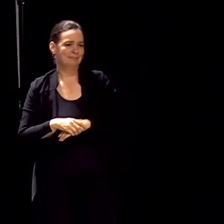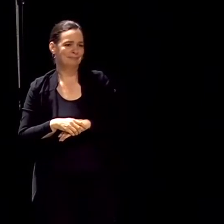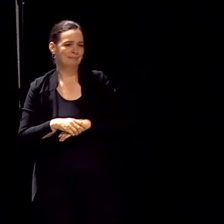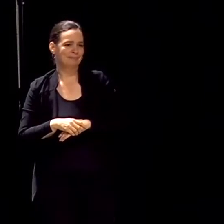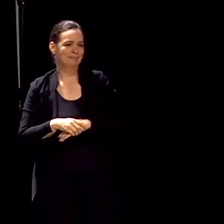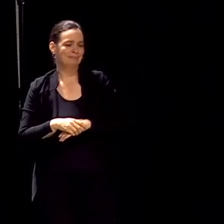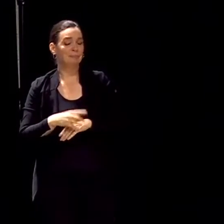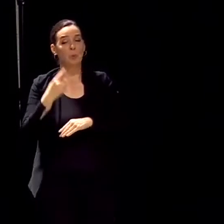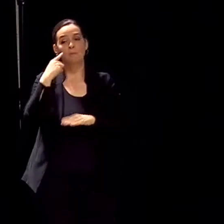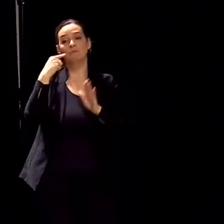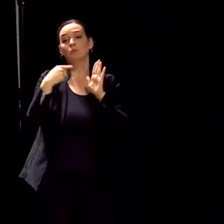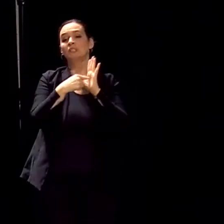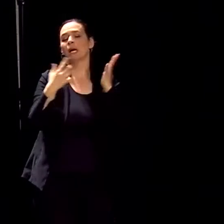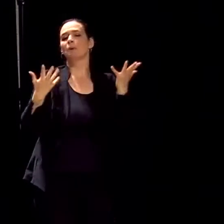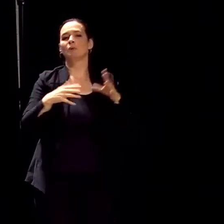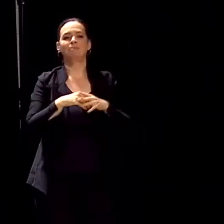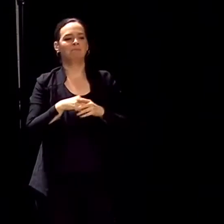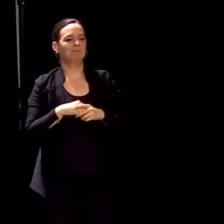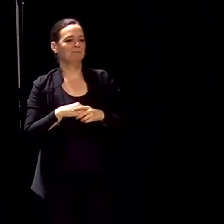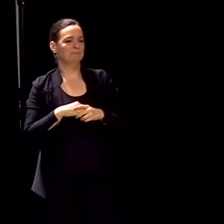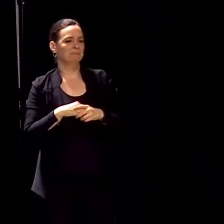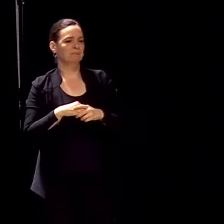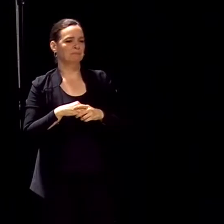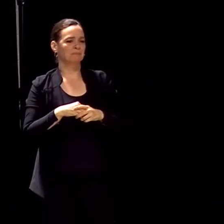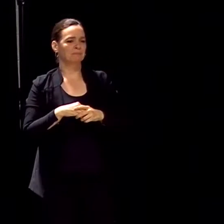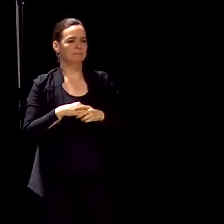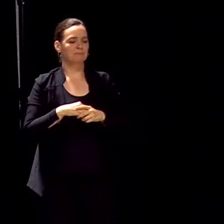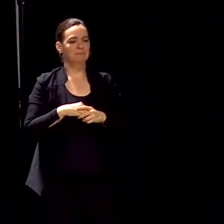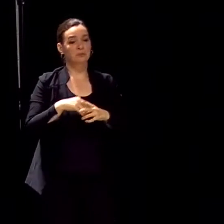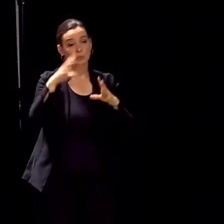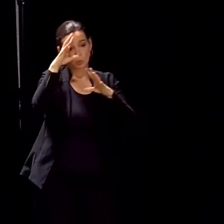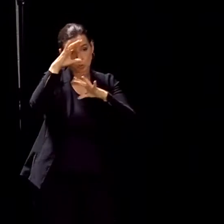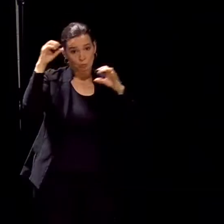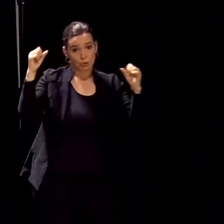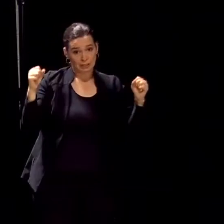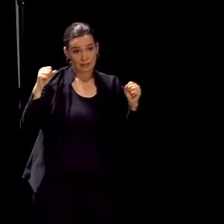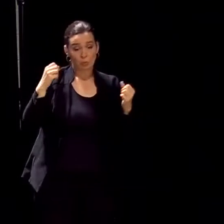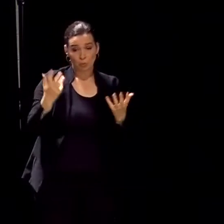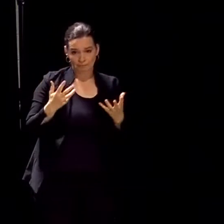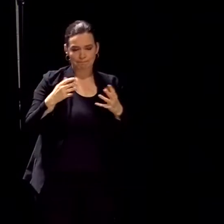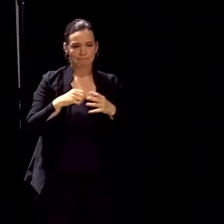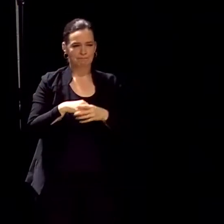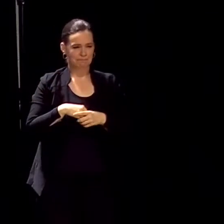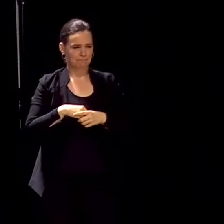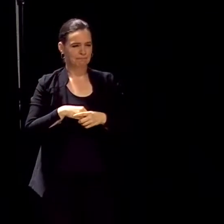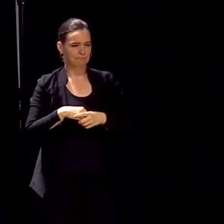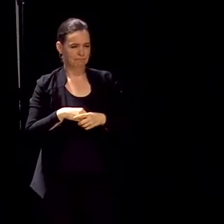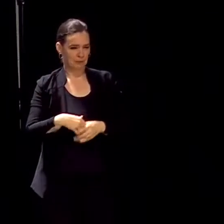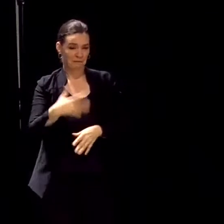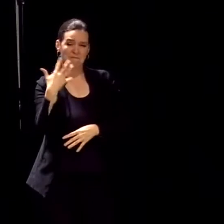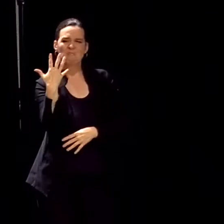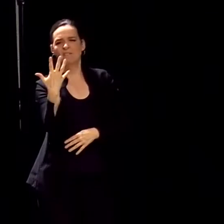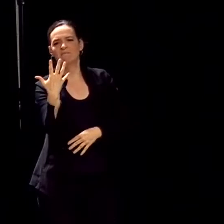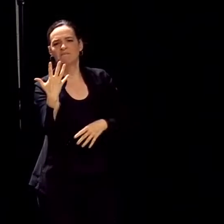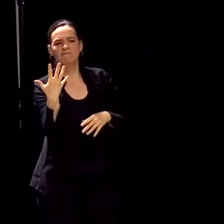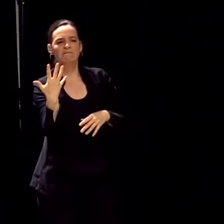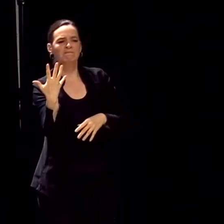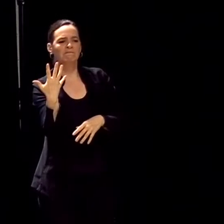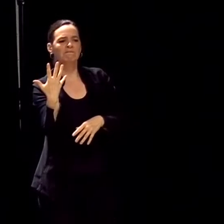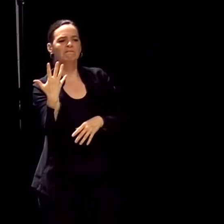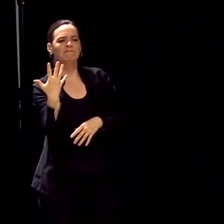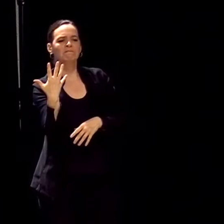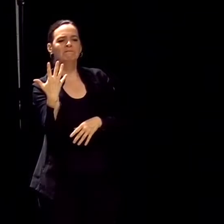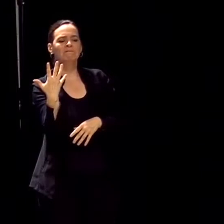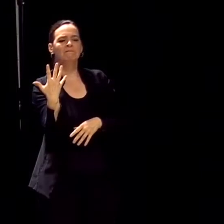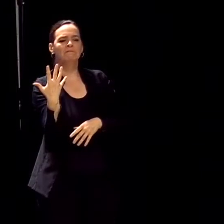other people. So for this to work, to be in person, we need participation. In your conversations with the state, were you able to